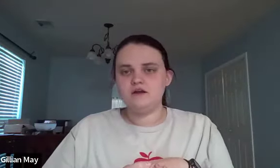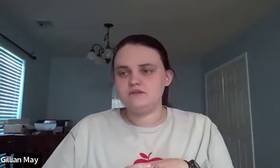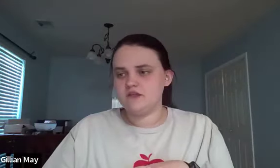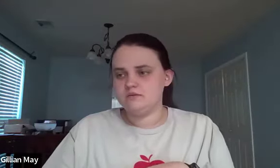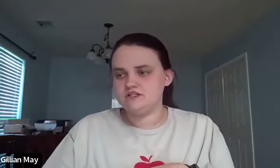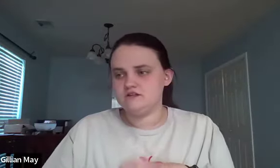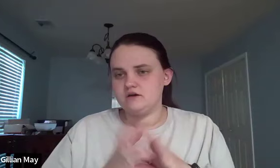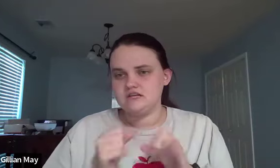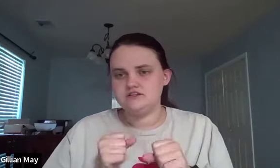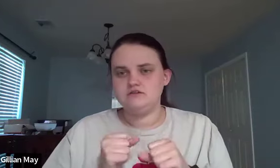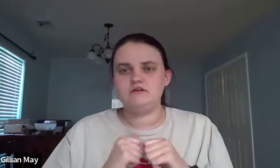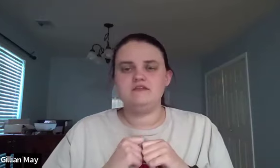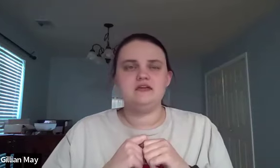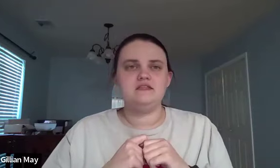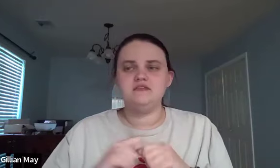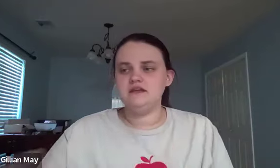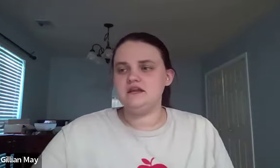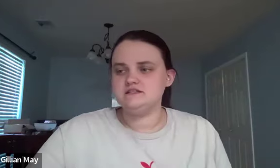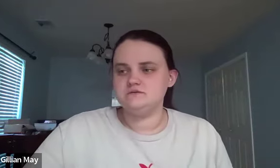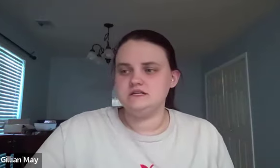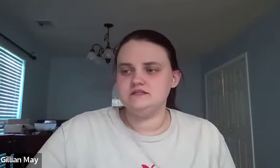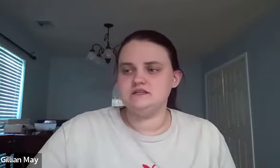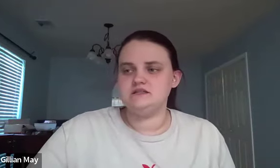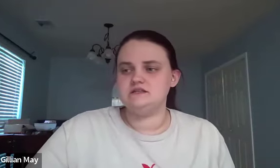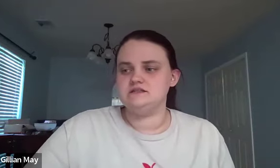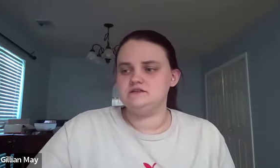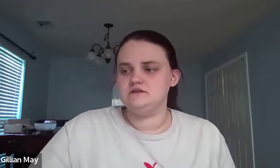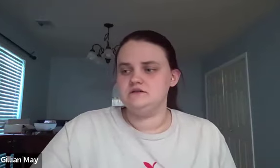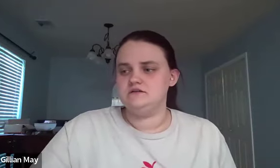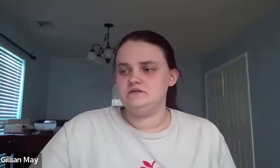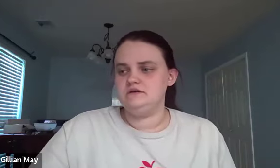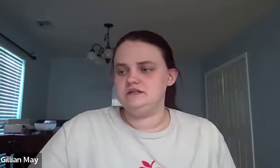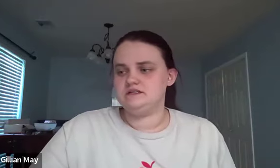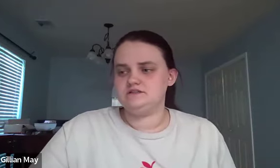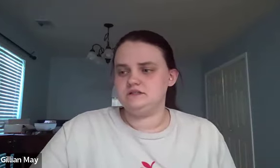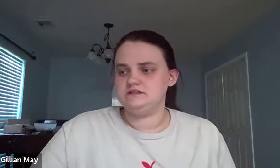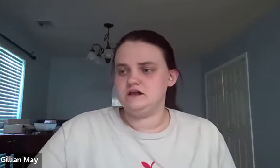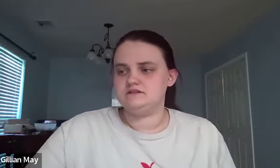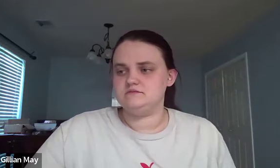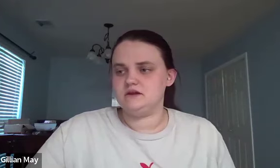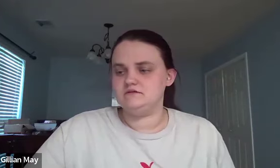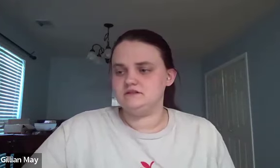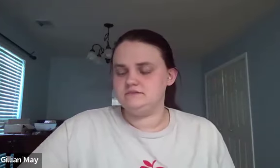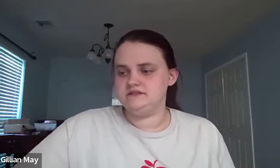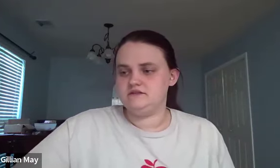don't think that'll take too long. And then I think next week's what is next week's class about? Let me see the